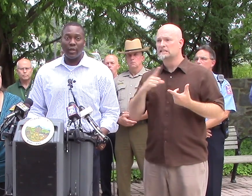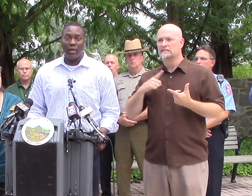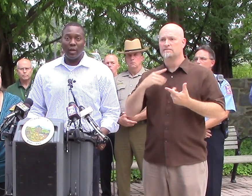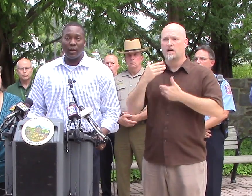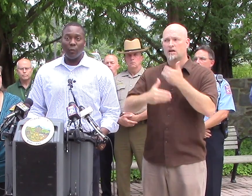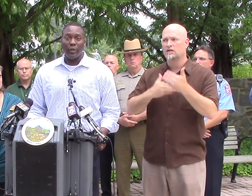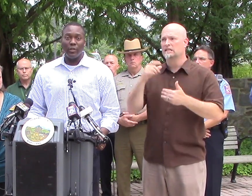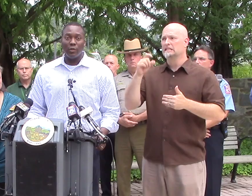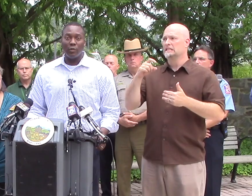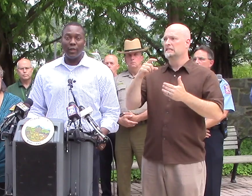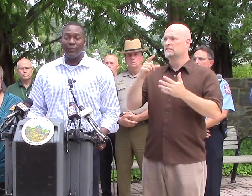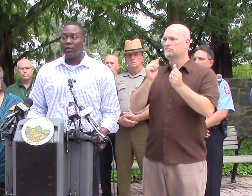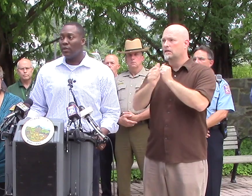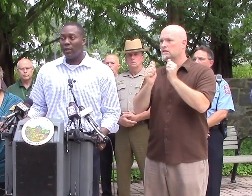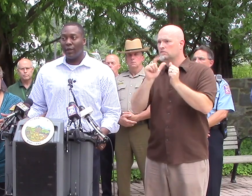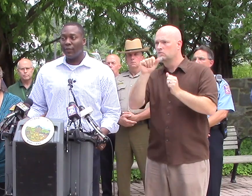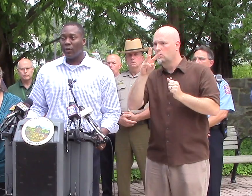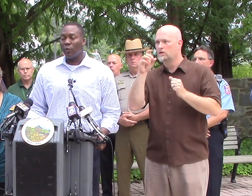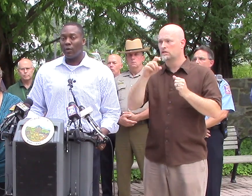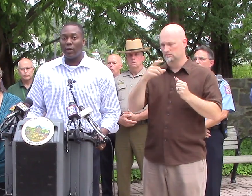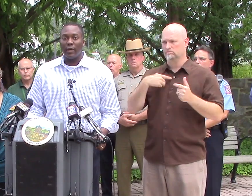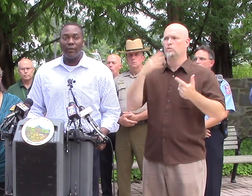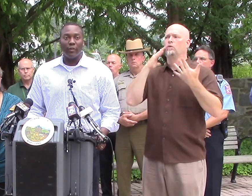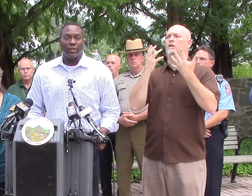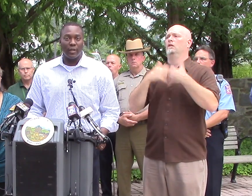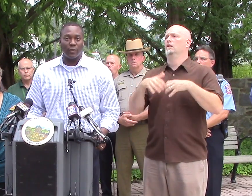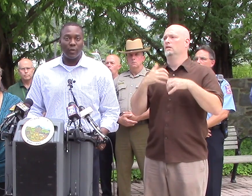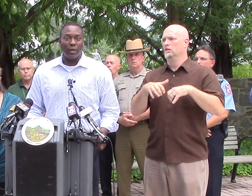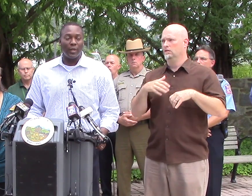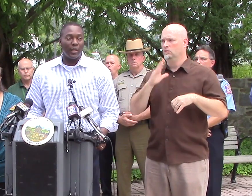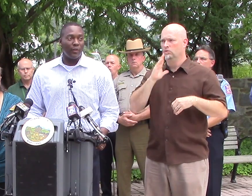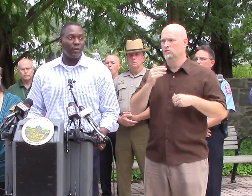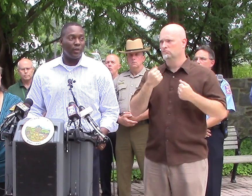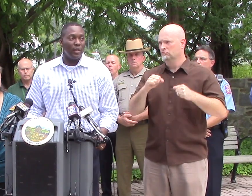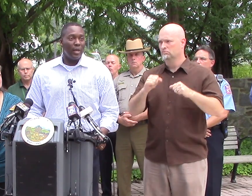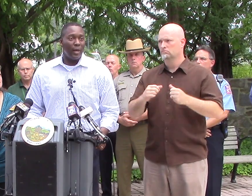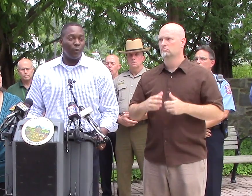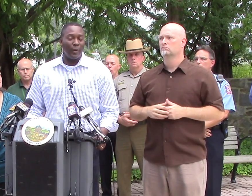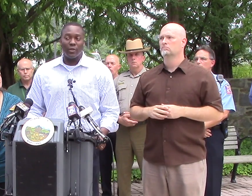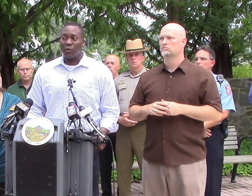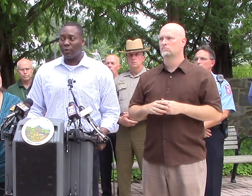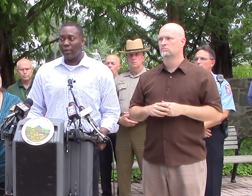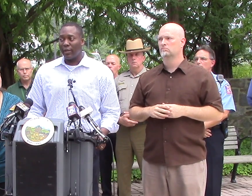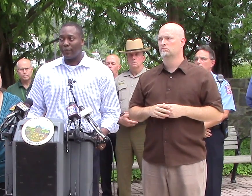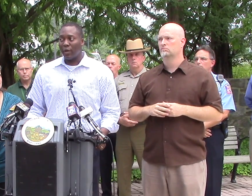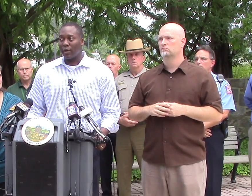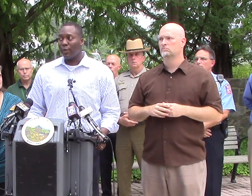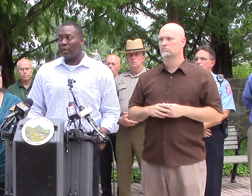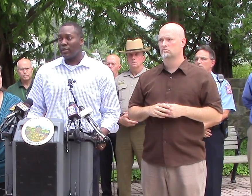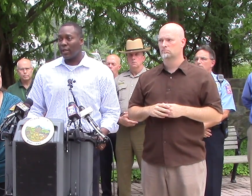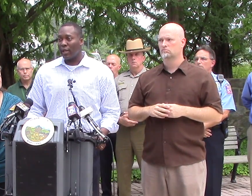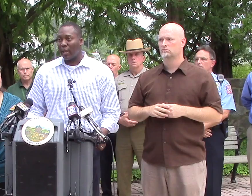sure that we do, even though we're in recess, we come together and we make sure that our community is taken care